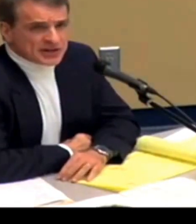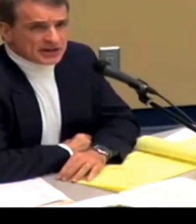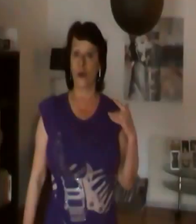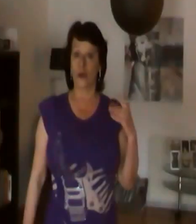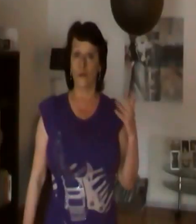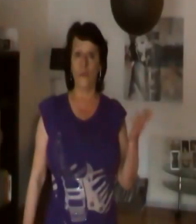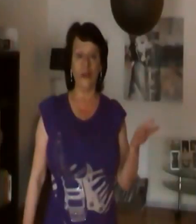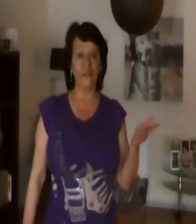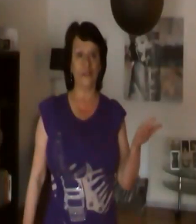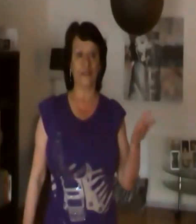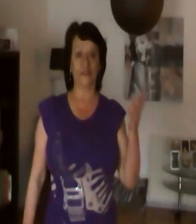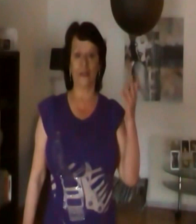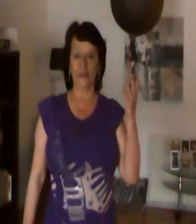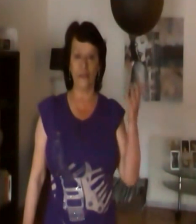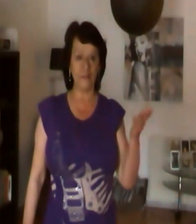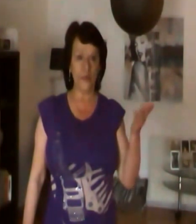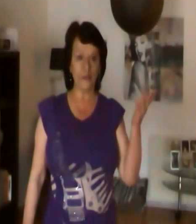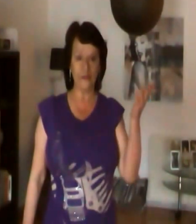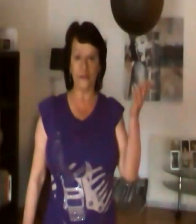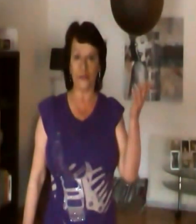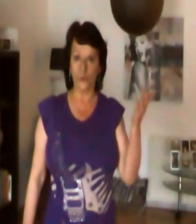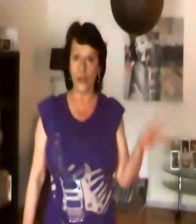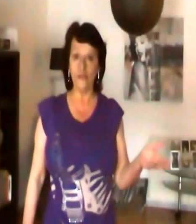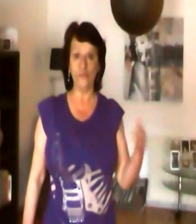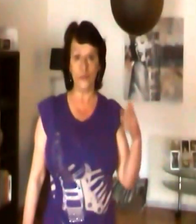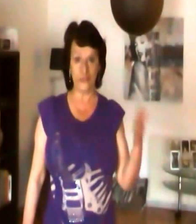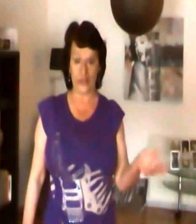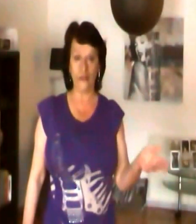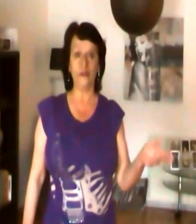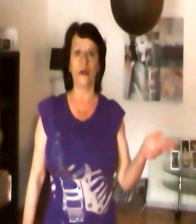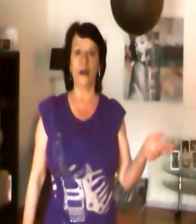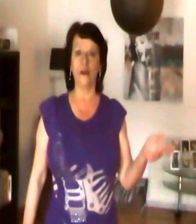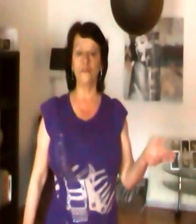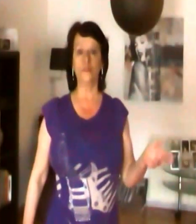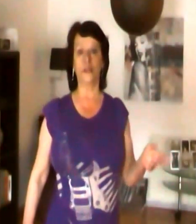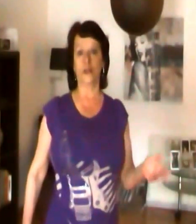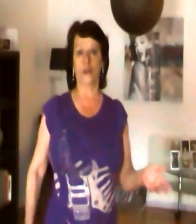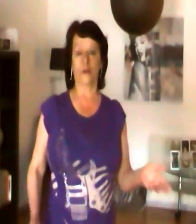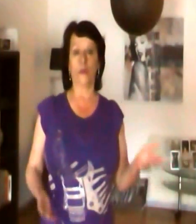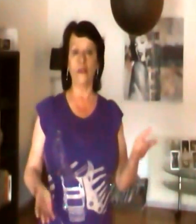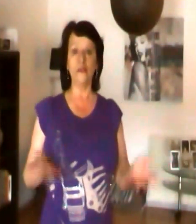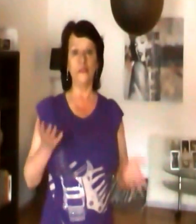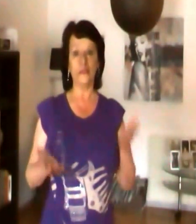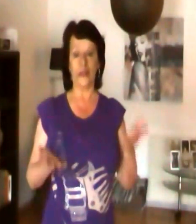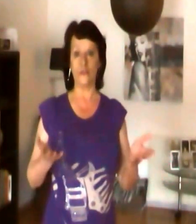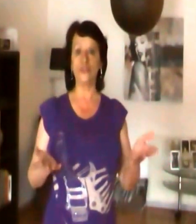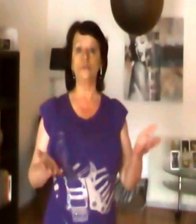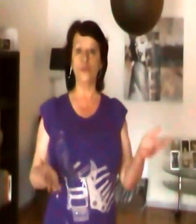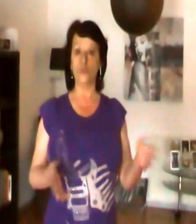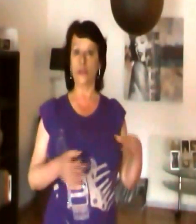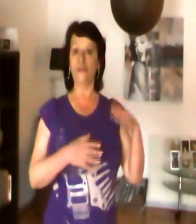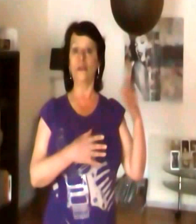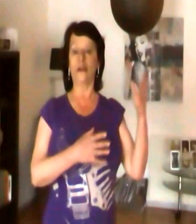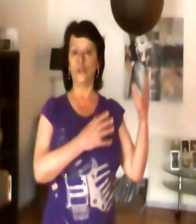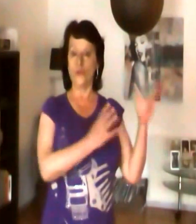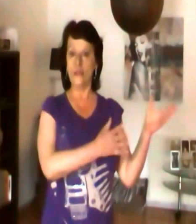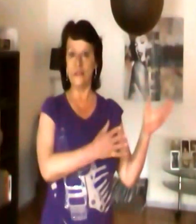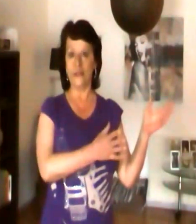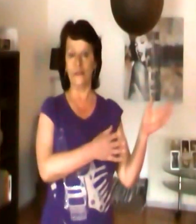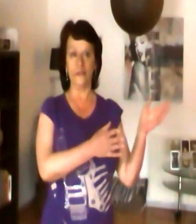Senate. But he is making a grave mistake of making an analogy between a